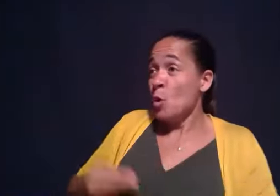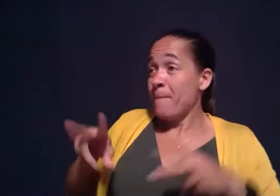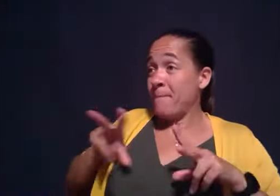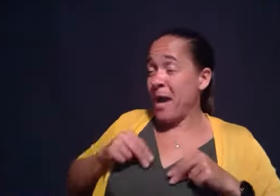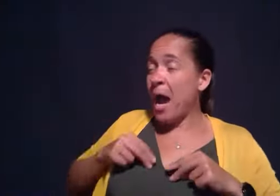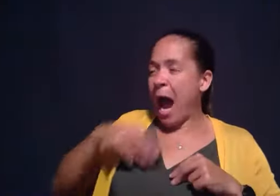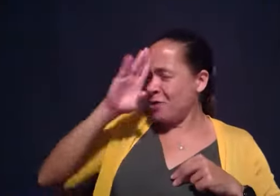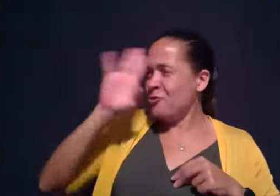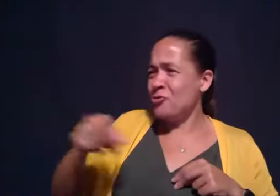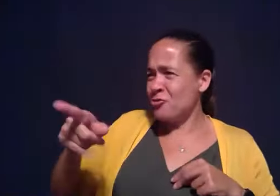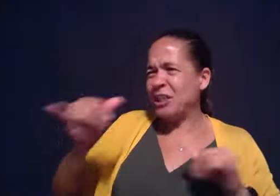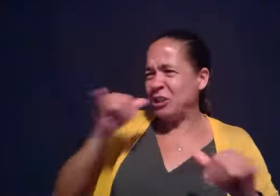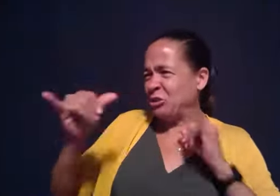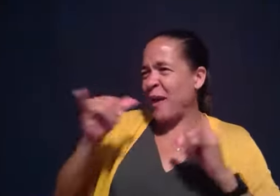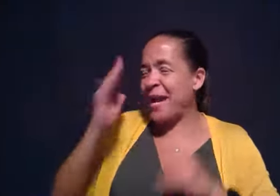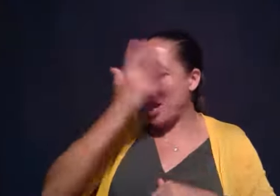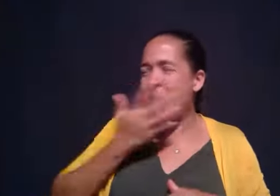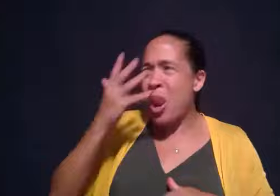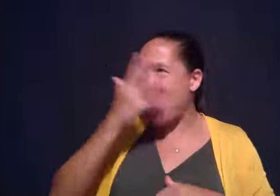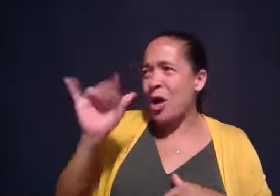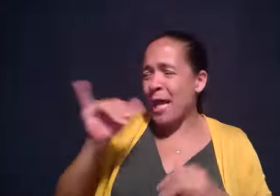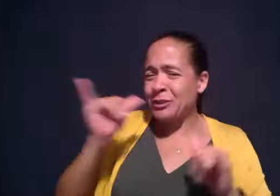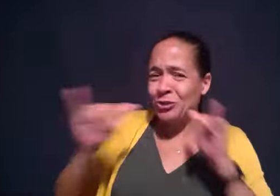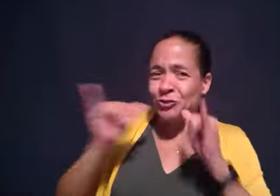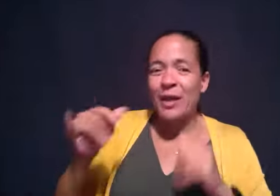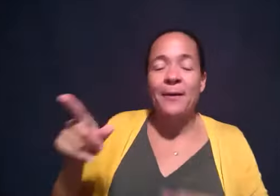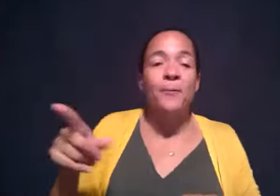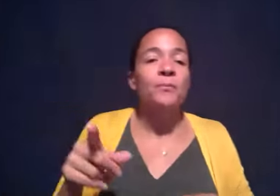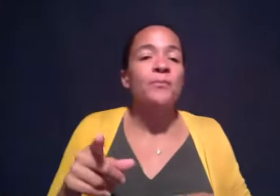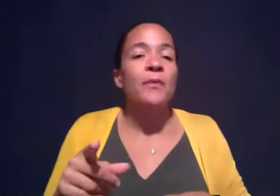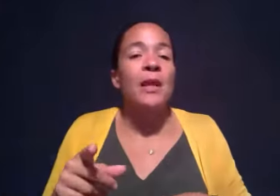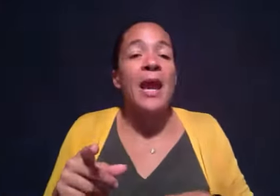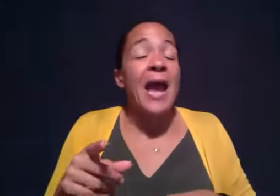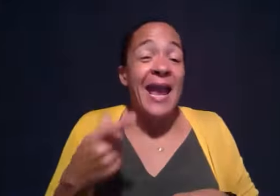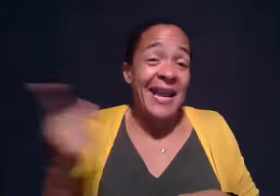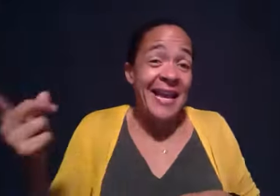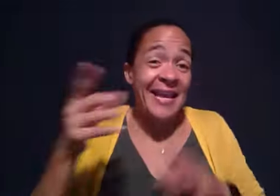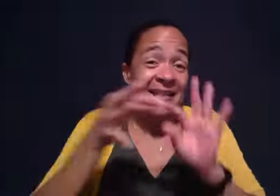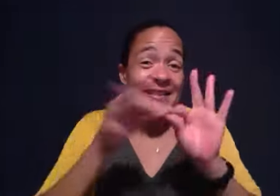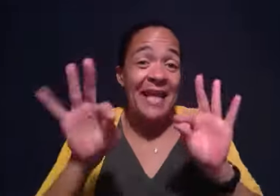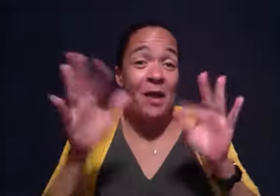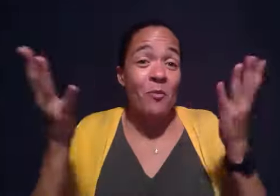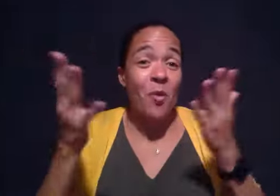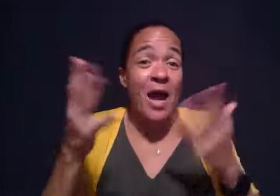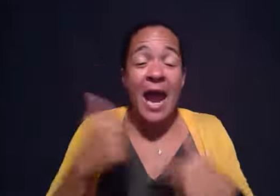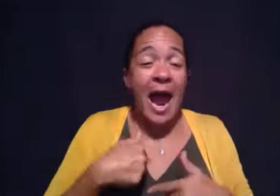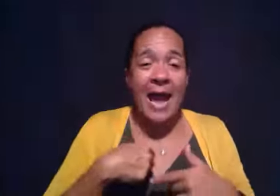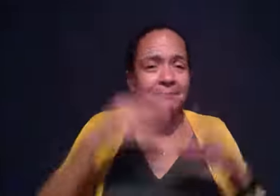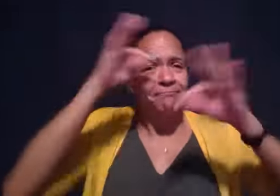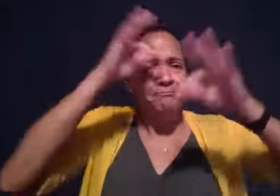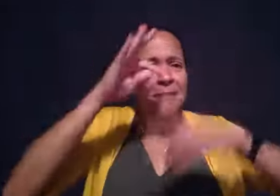he said was, I didn't know I was an alcoholic. I just thought I was thirsty. And it was the first thing in the whole meeting I could relate